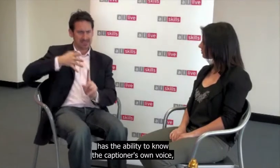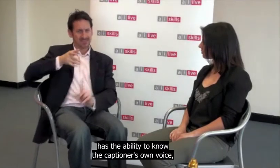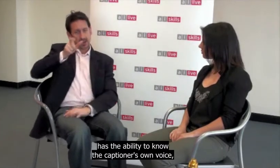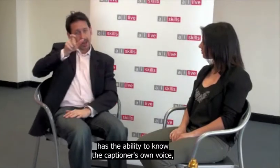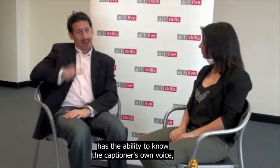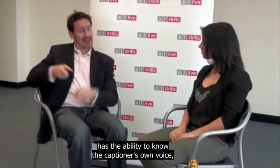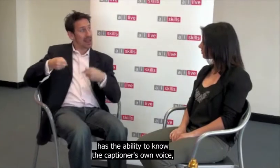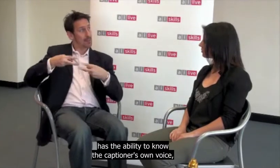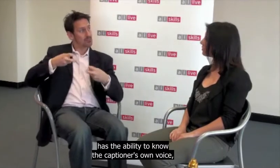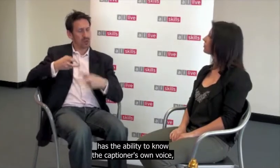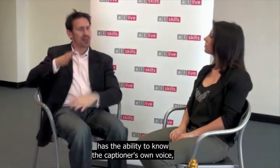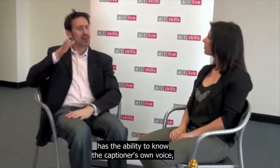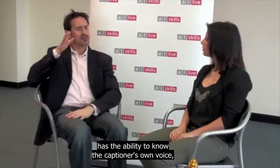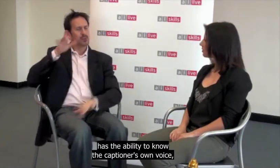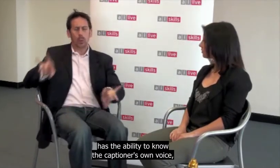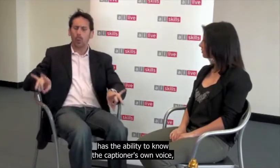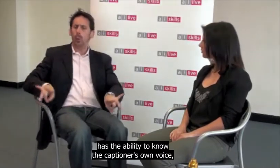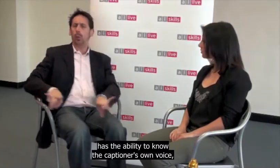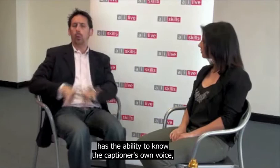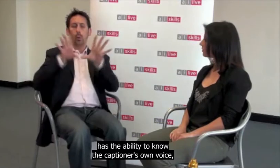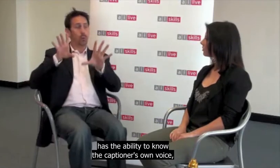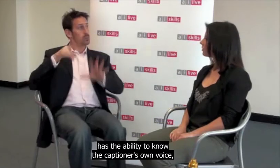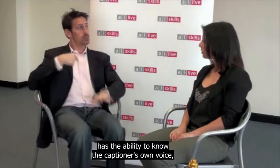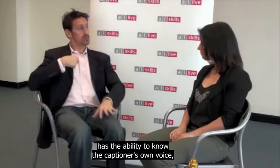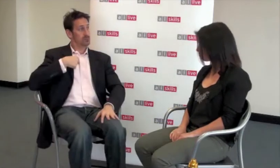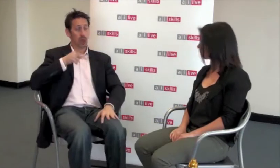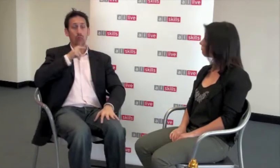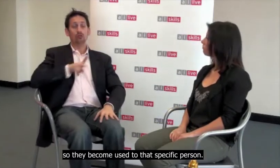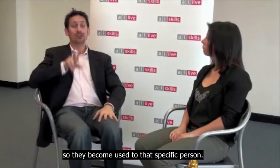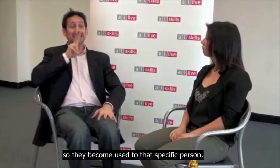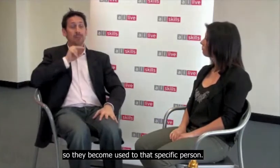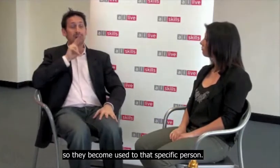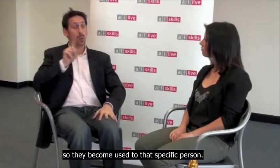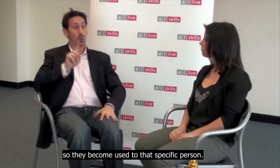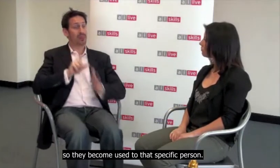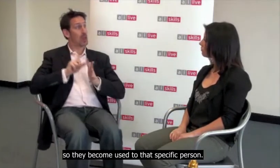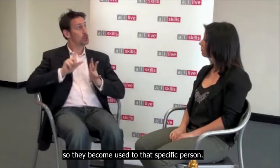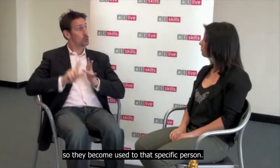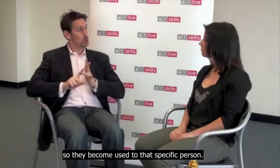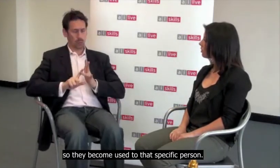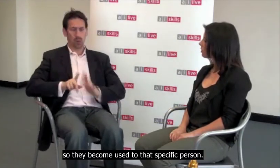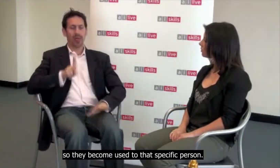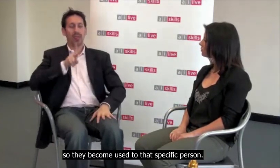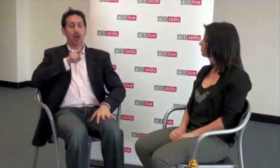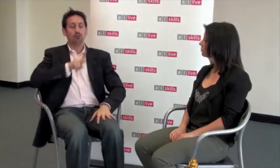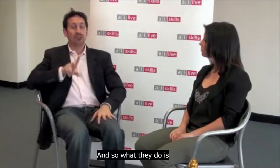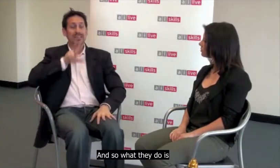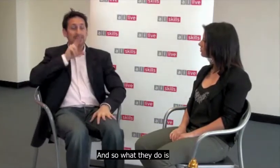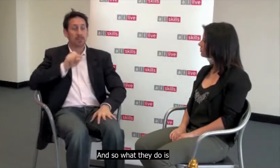to know the captioner's own voice, so they become used to that specific person. And so what they do